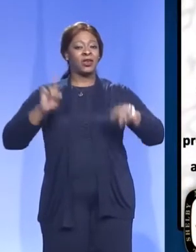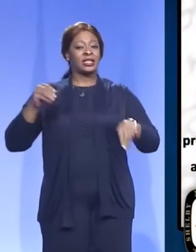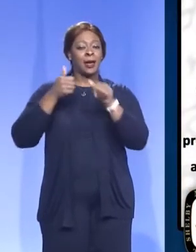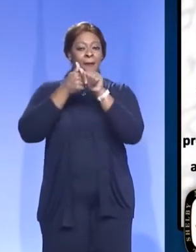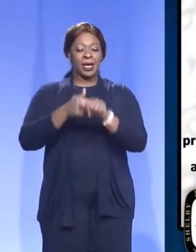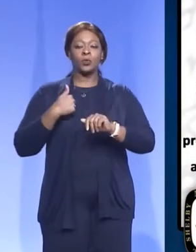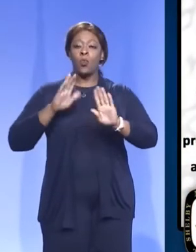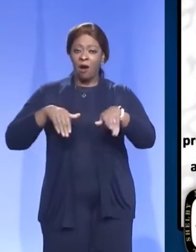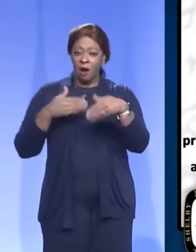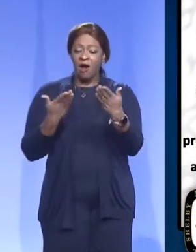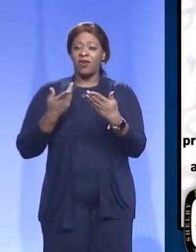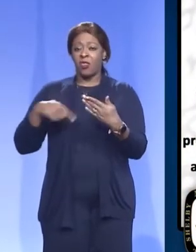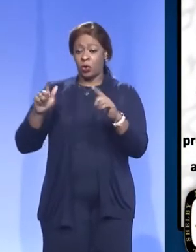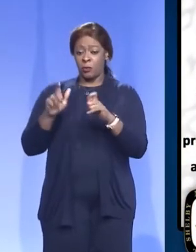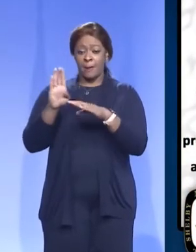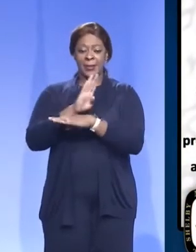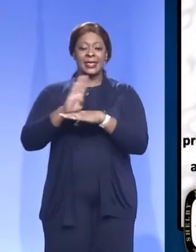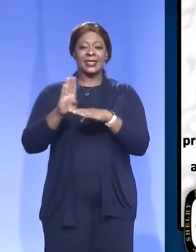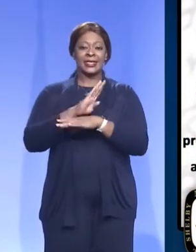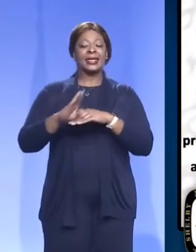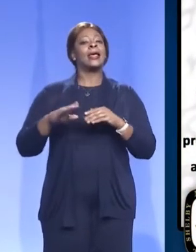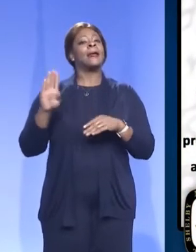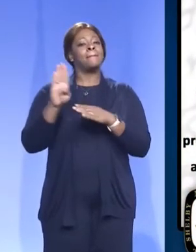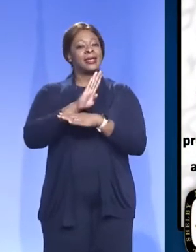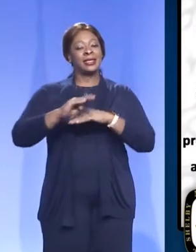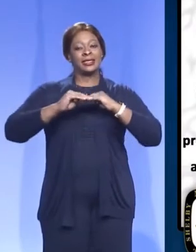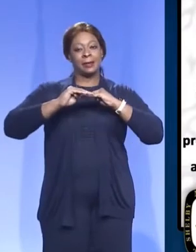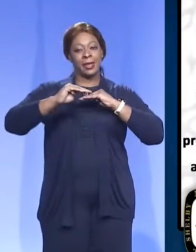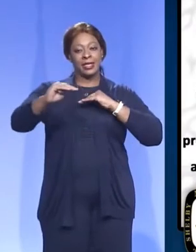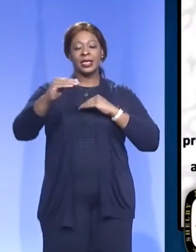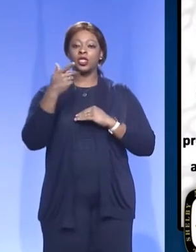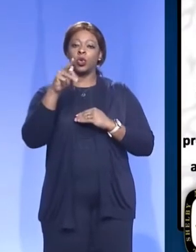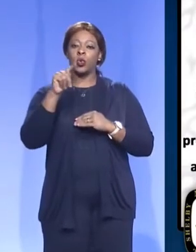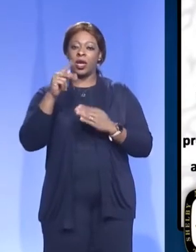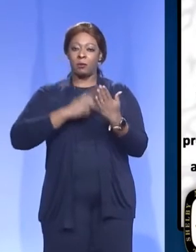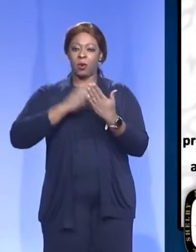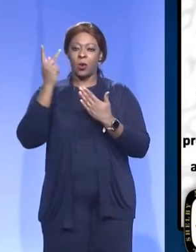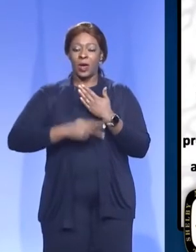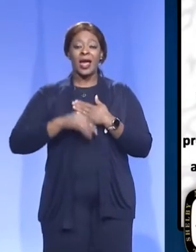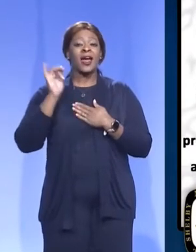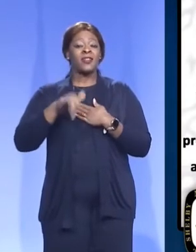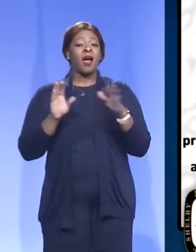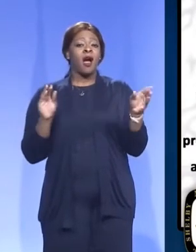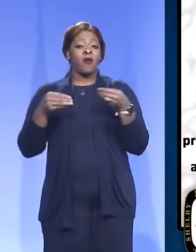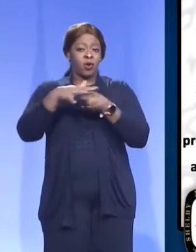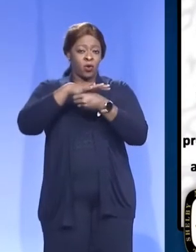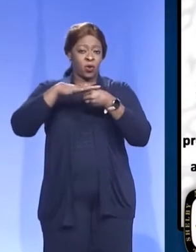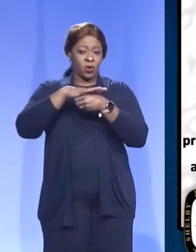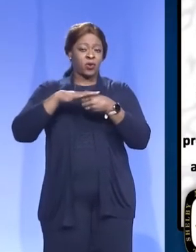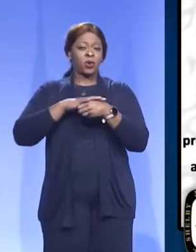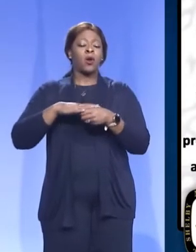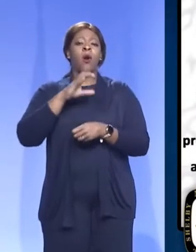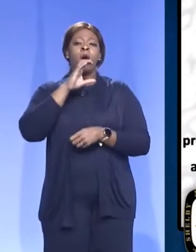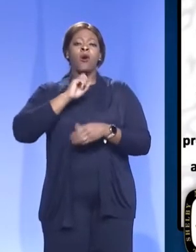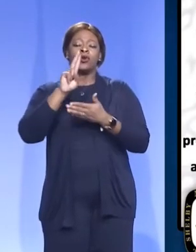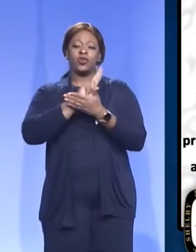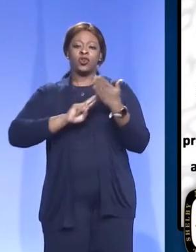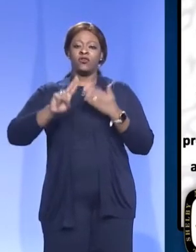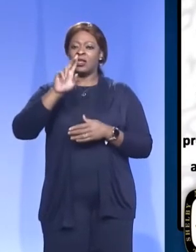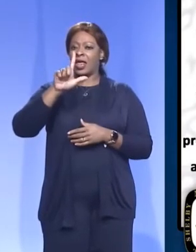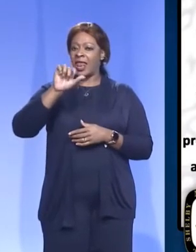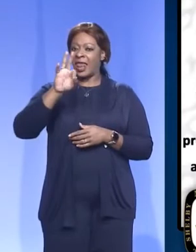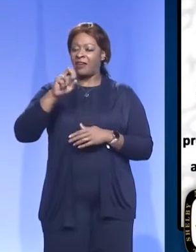are offering the Business Stabilization Grant Program. Now, that office is located in the old Universal Life building, which